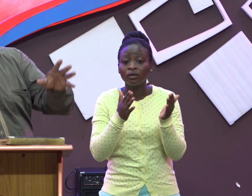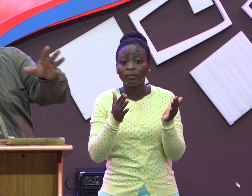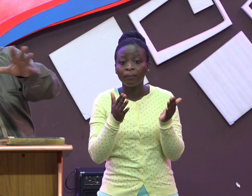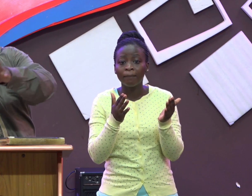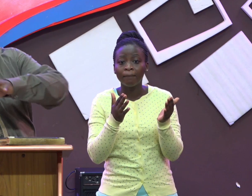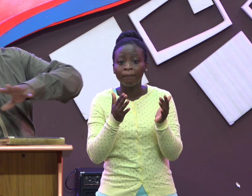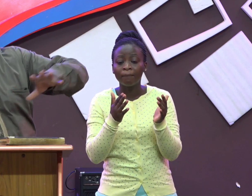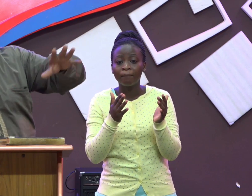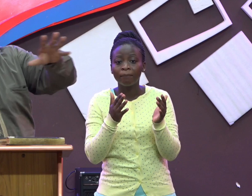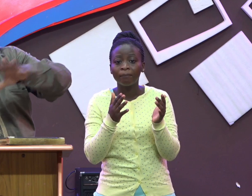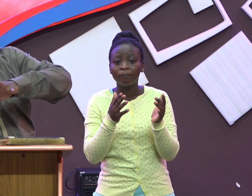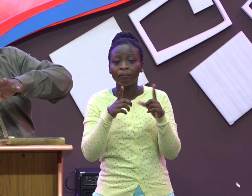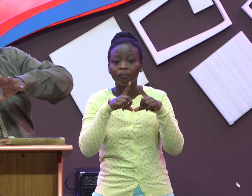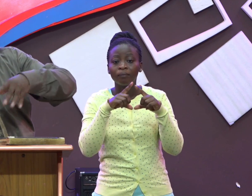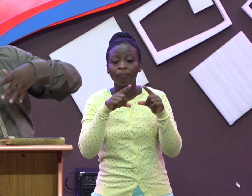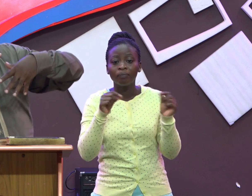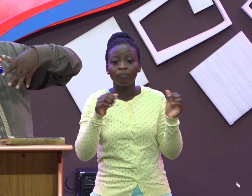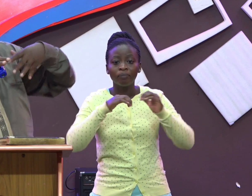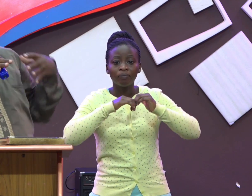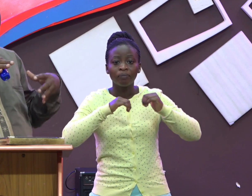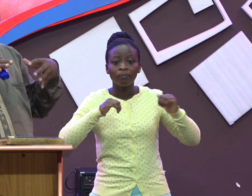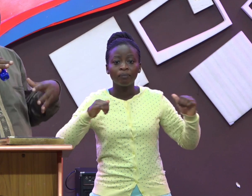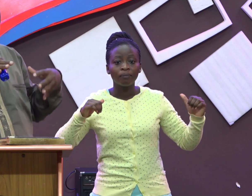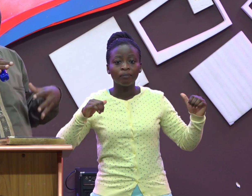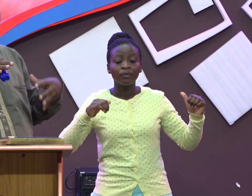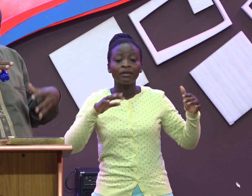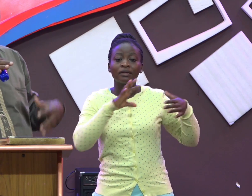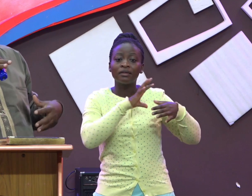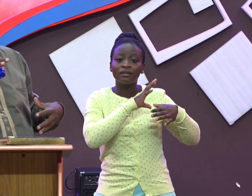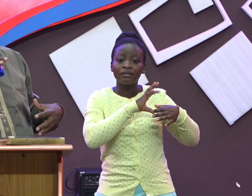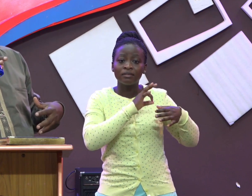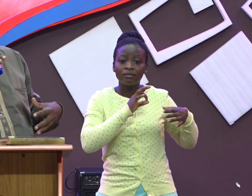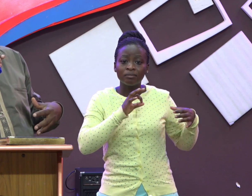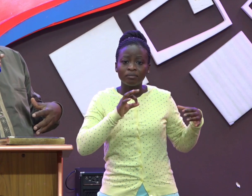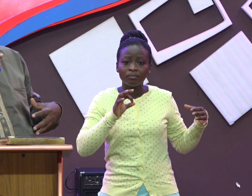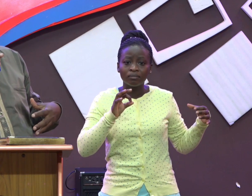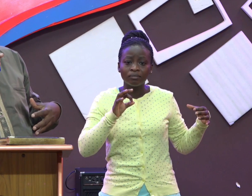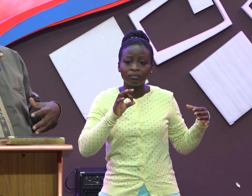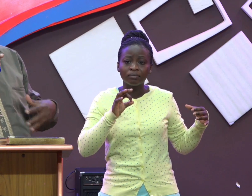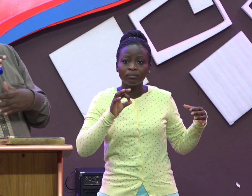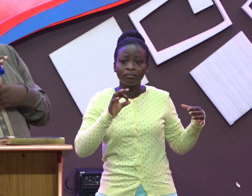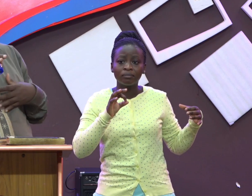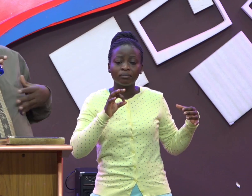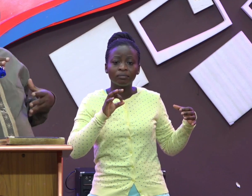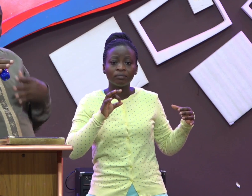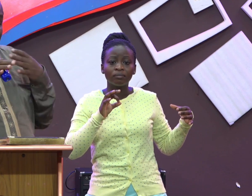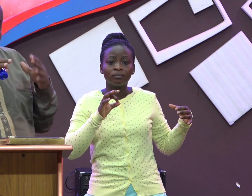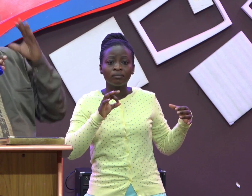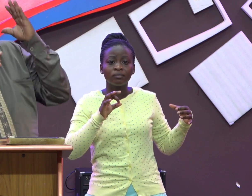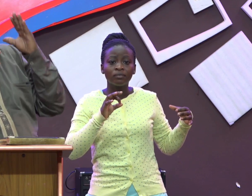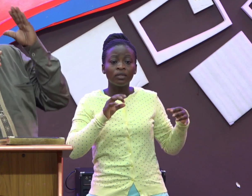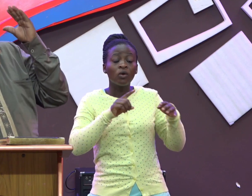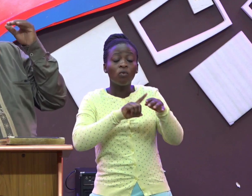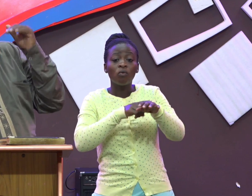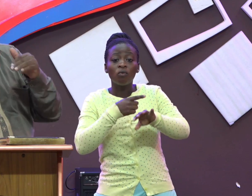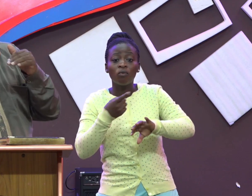n'emmeeme. Ngebigenda eno wabweyi. That what comes outward. Tebikyakutuulira. They can no longer dwell within you. Ng'omwoyo guli eyo munda